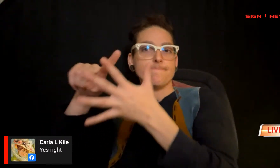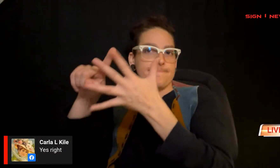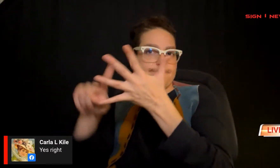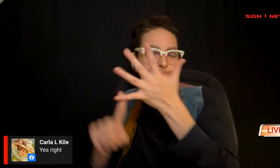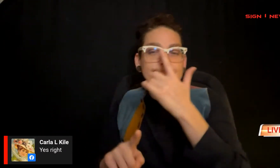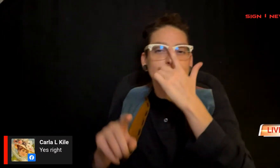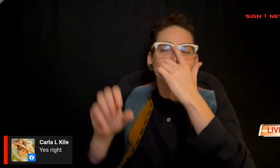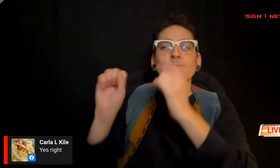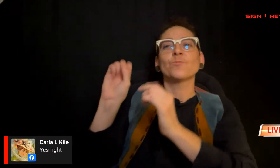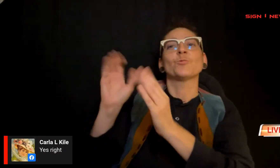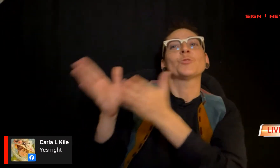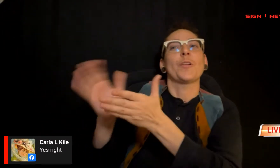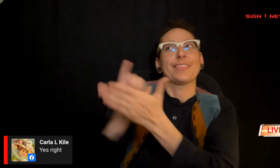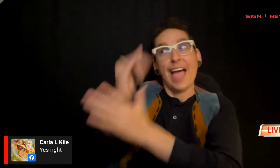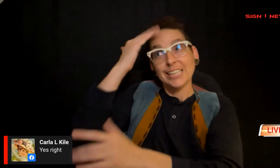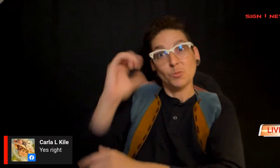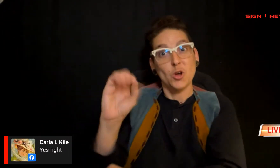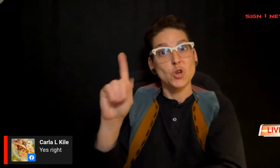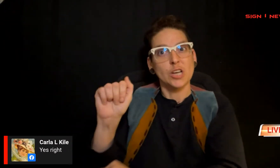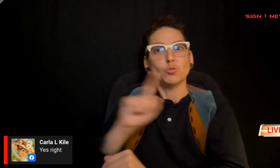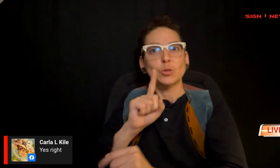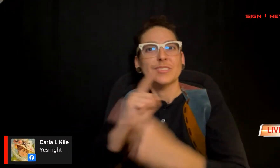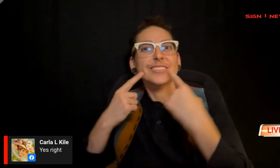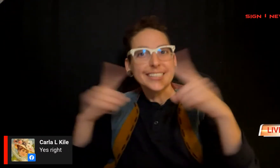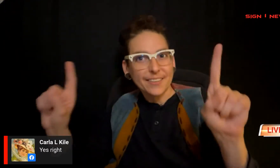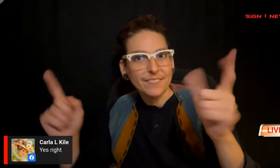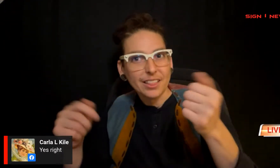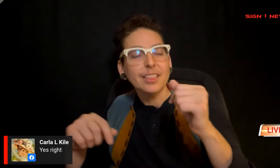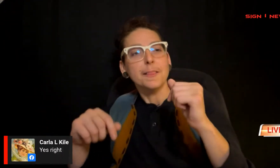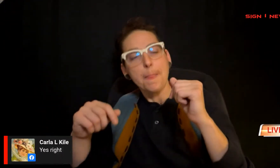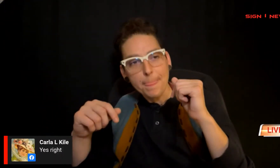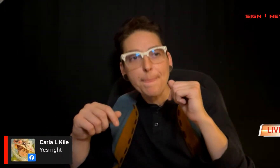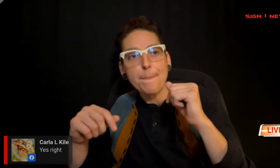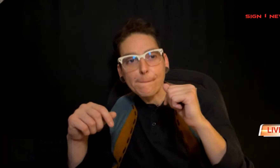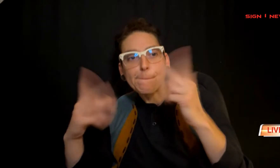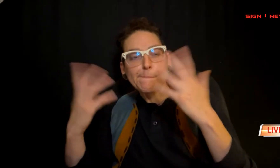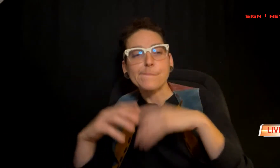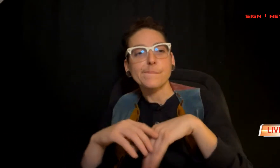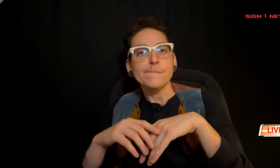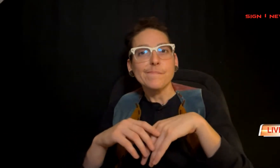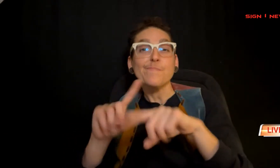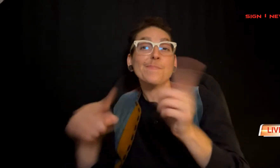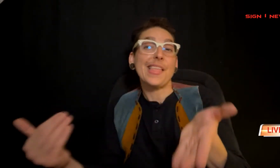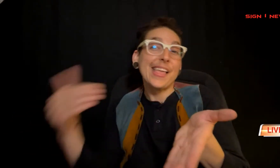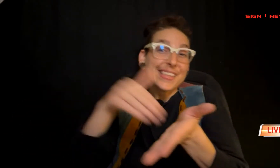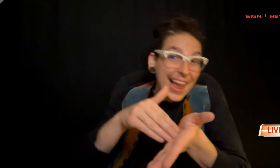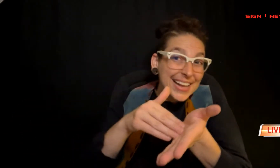and just integrated all of that into the movie. And I think that's why Coda was a success.